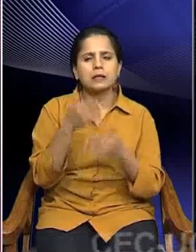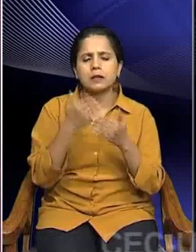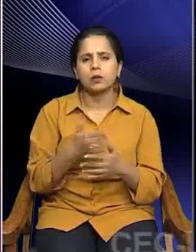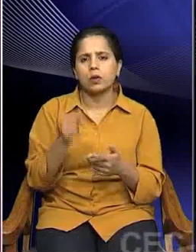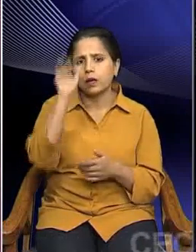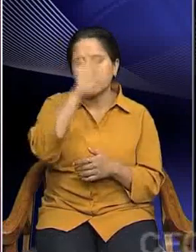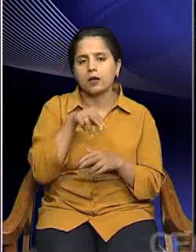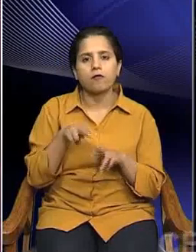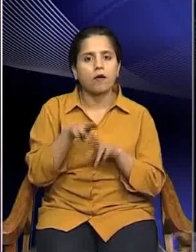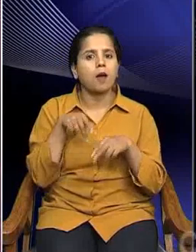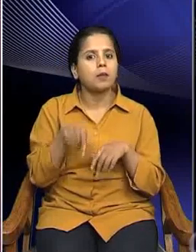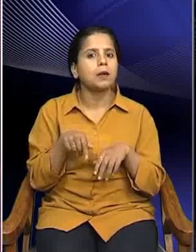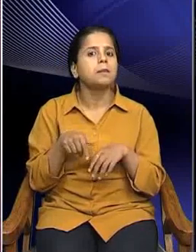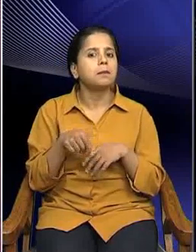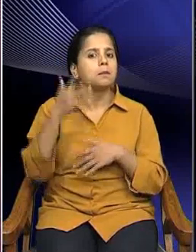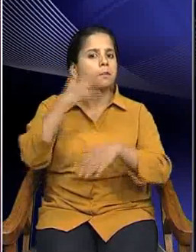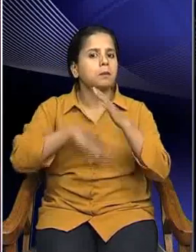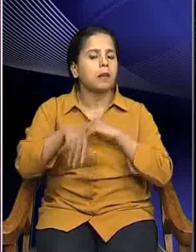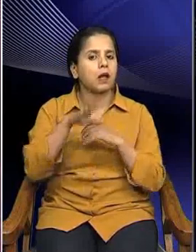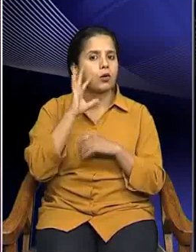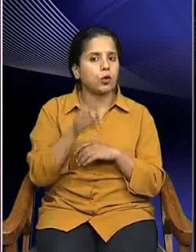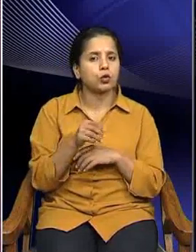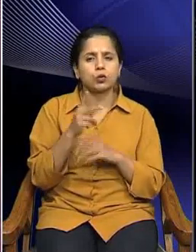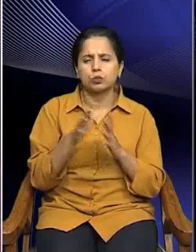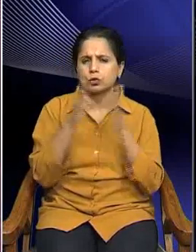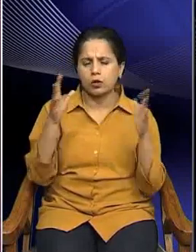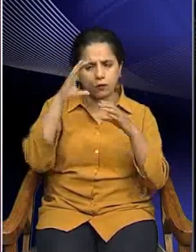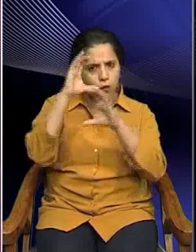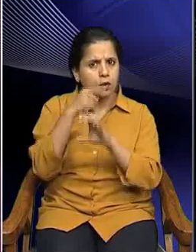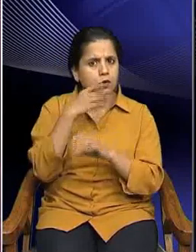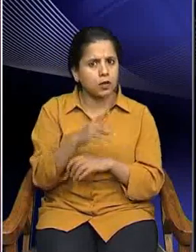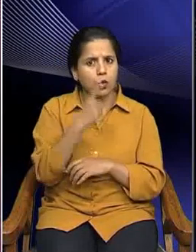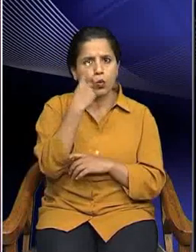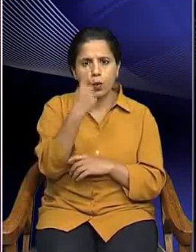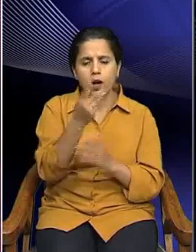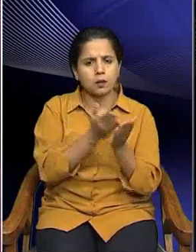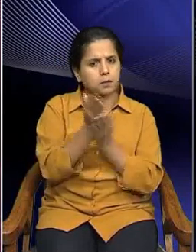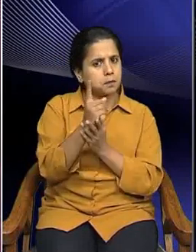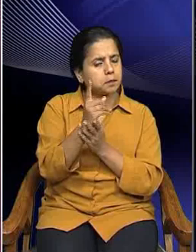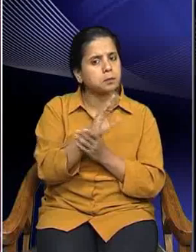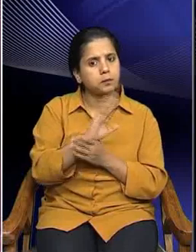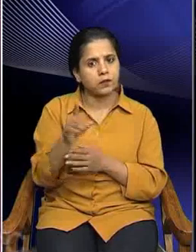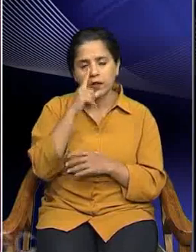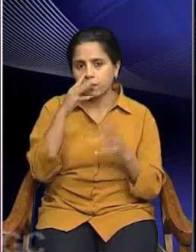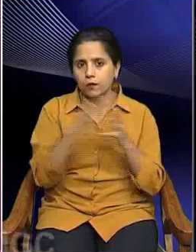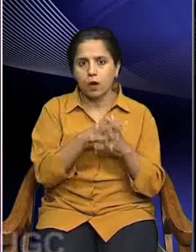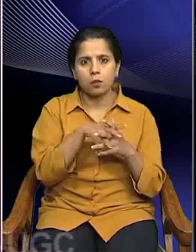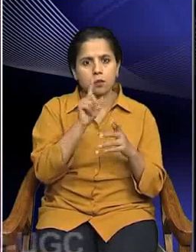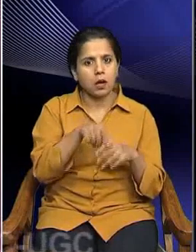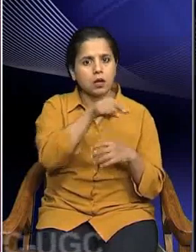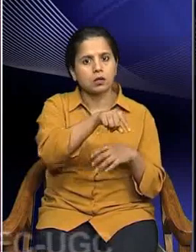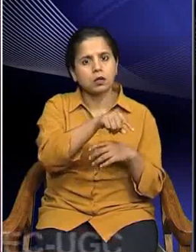India's family planning program has been, it has been too much focused on one method, which is female